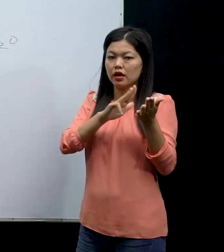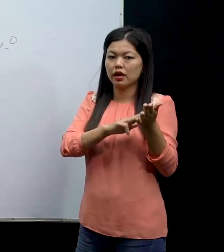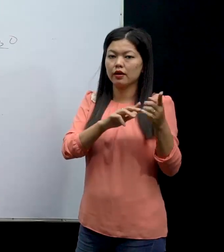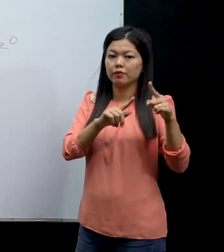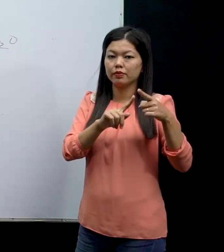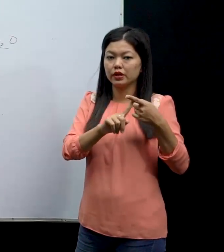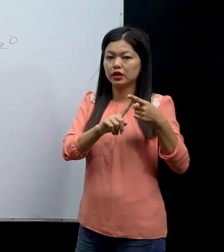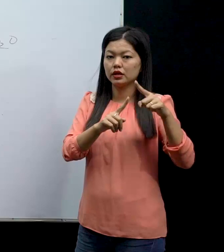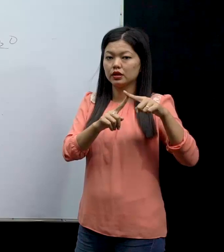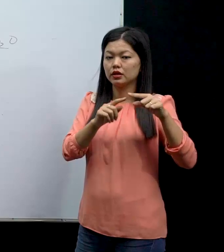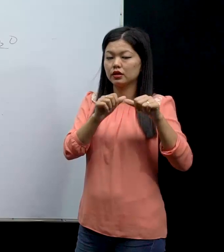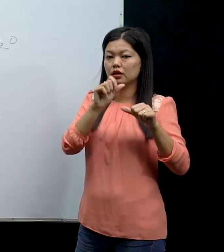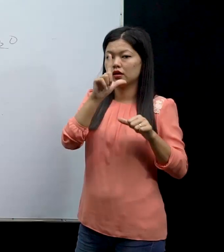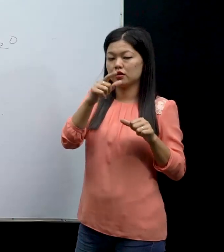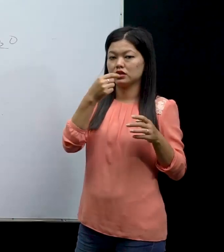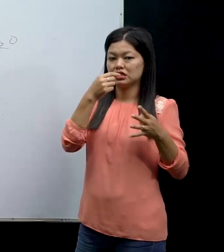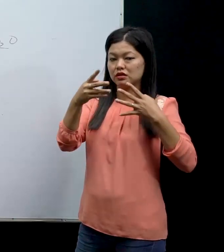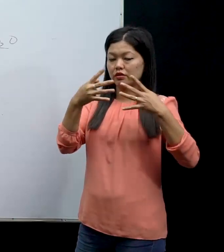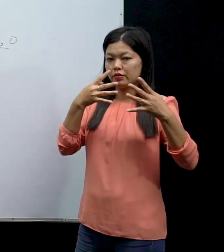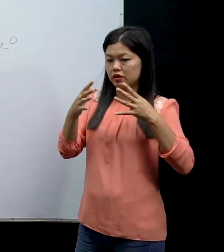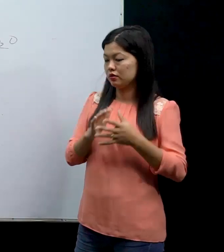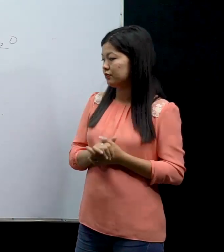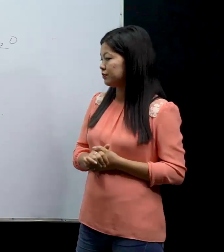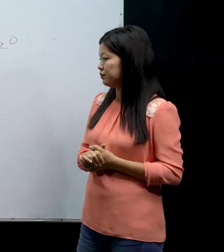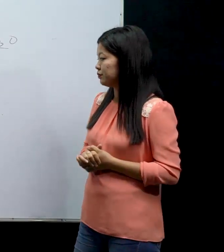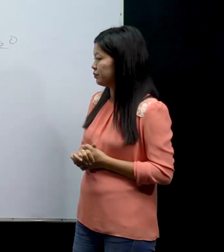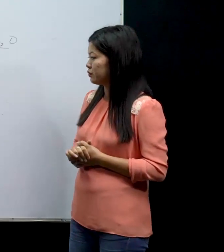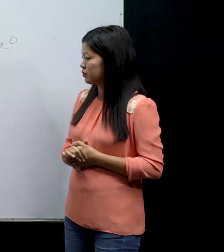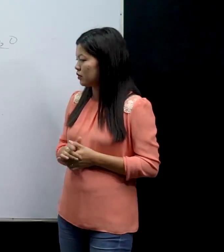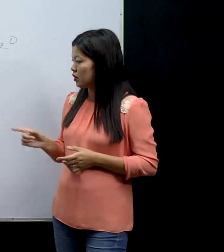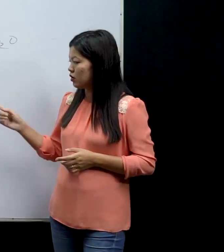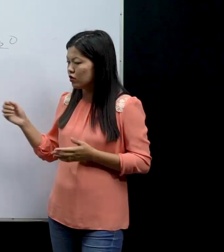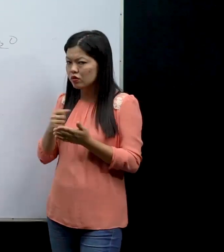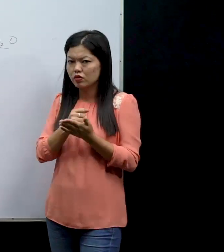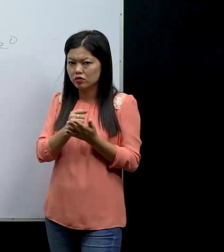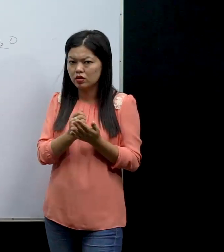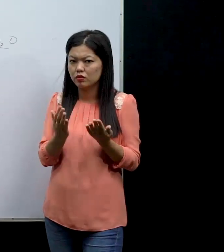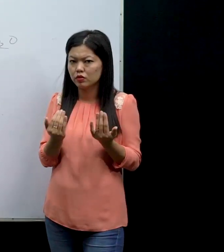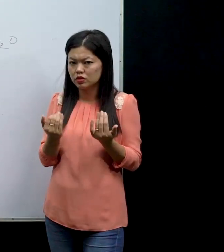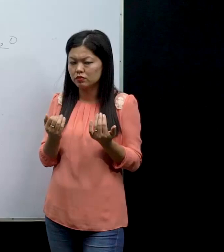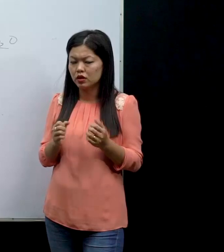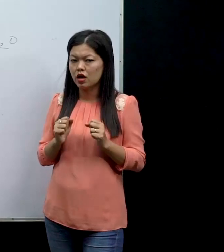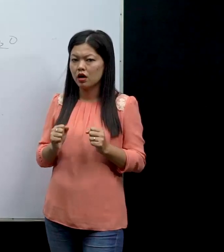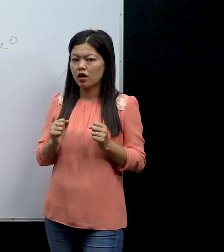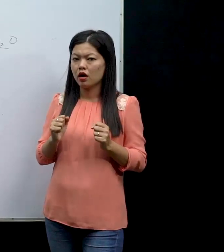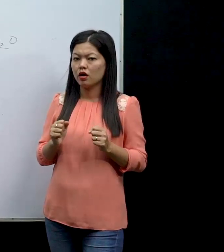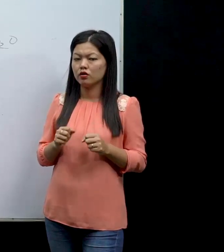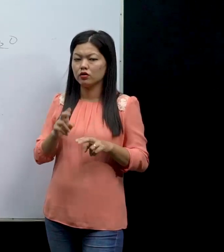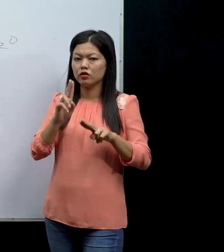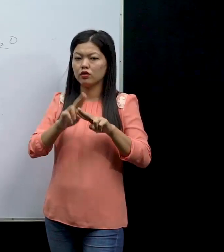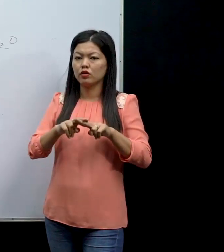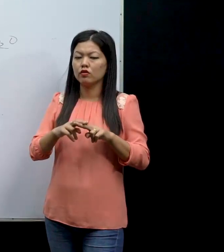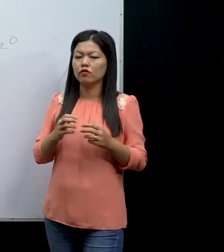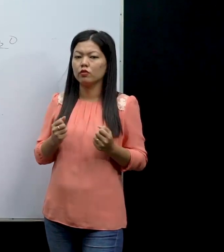formed this one. Will you be able to get a chemical formula for aluminum chloride by this formula? What formula we have to